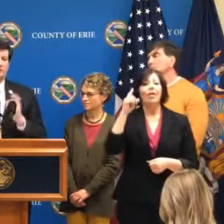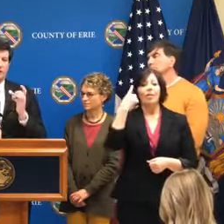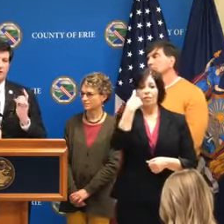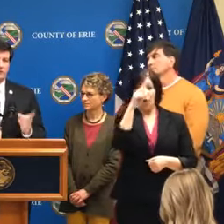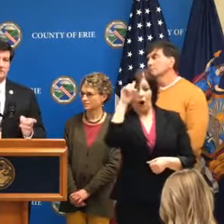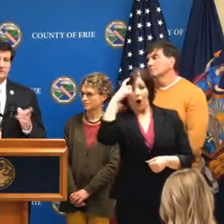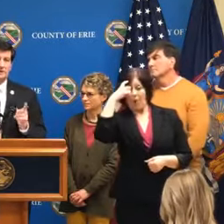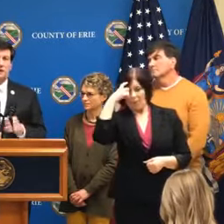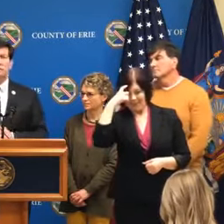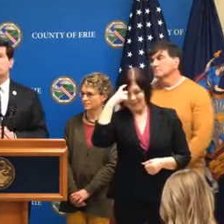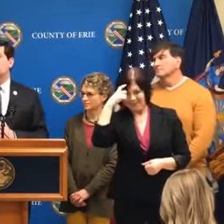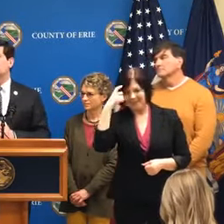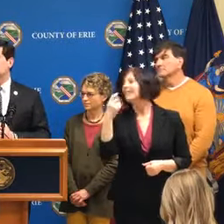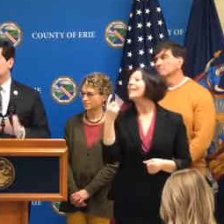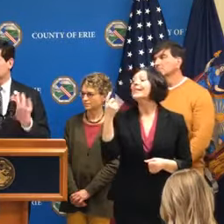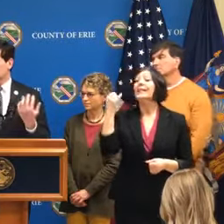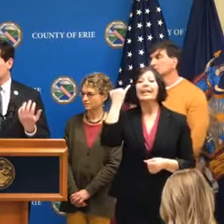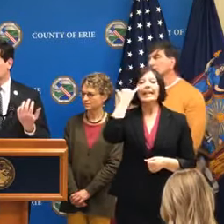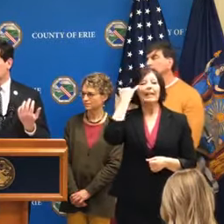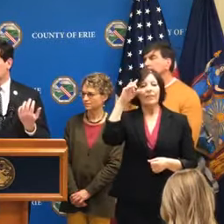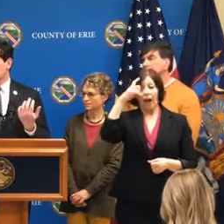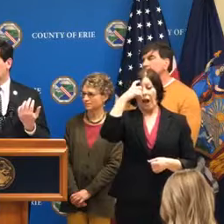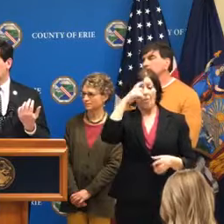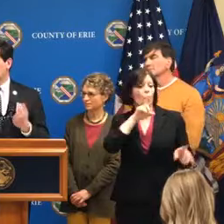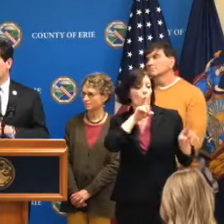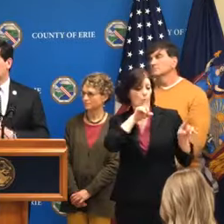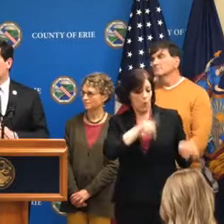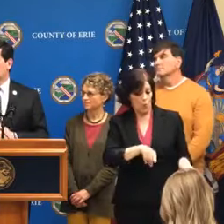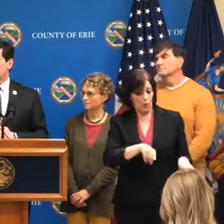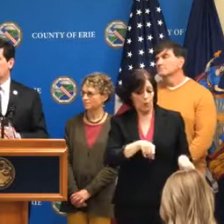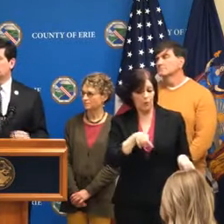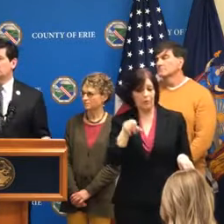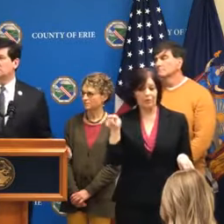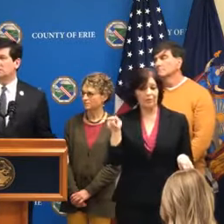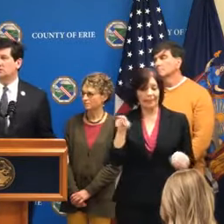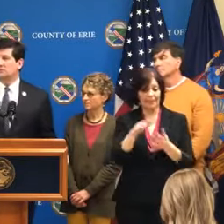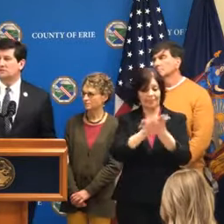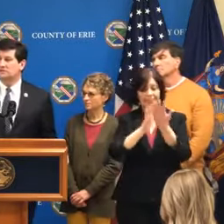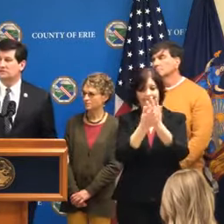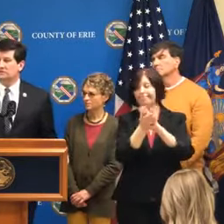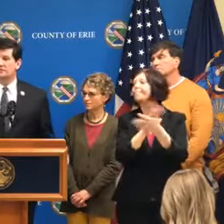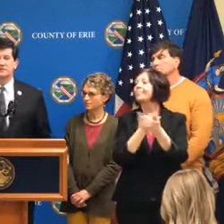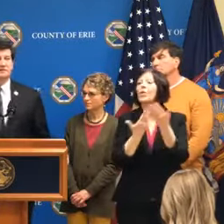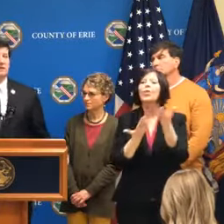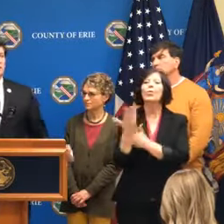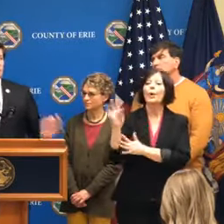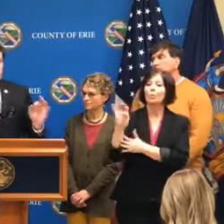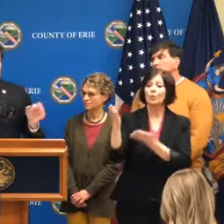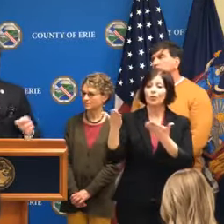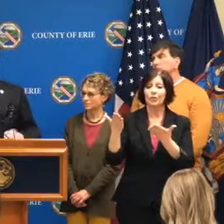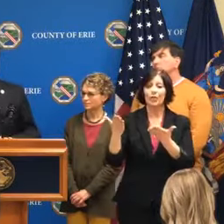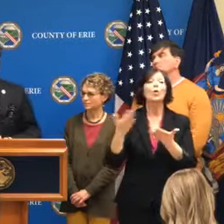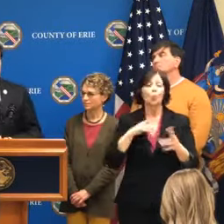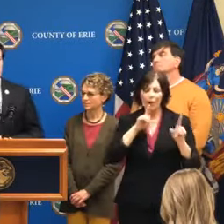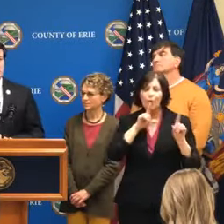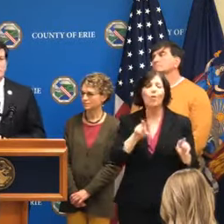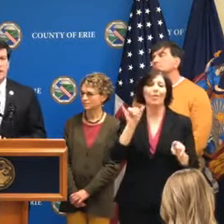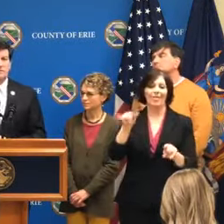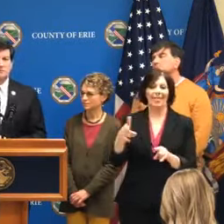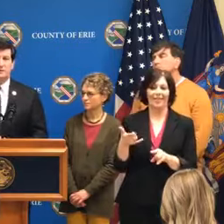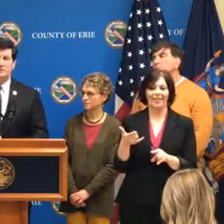but if governments in the area put in orders through our Erie County Department of Homeland Security and Emergency Services, we ordered it through the New